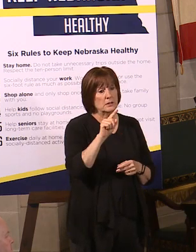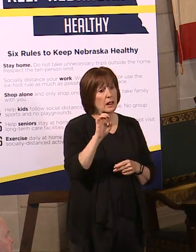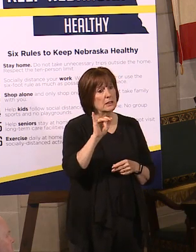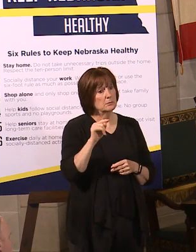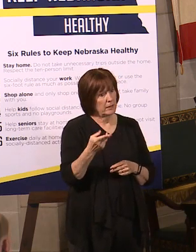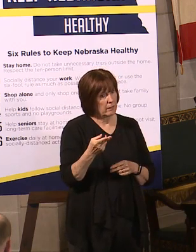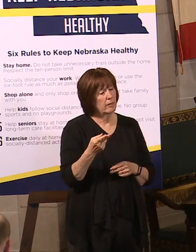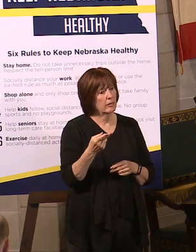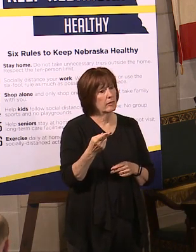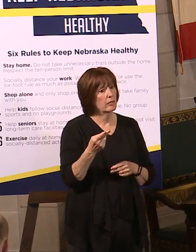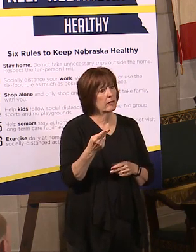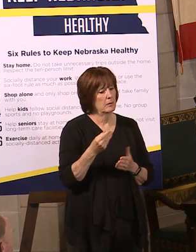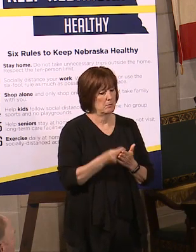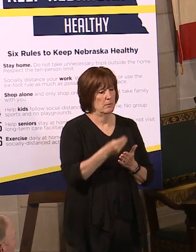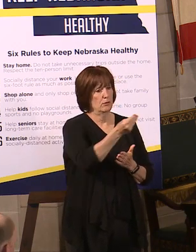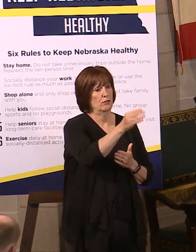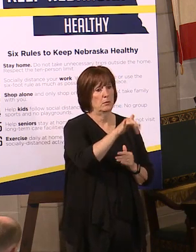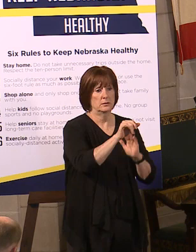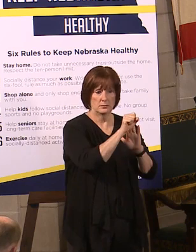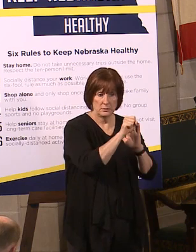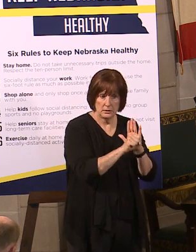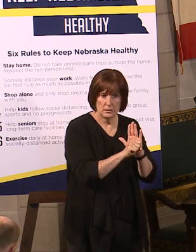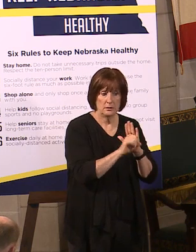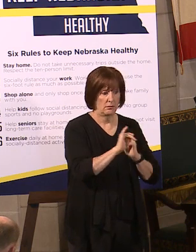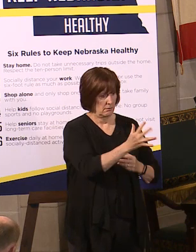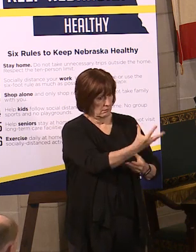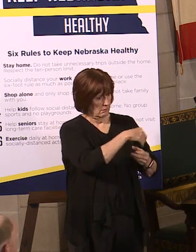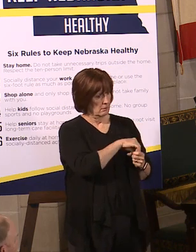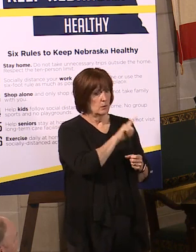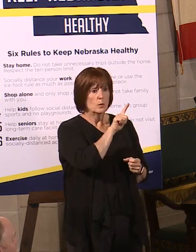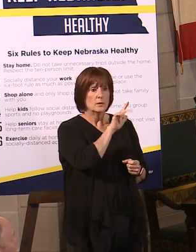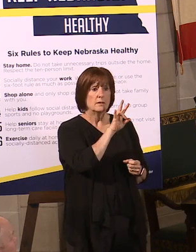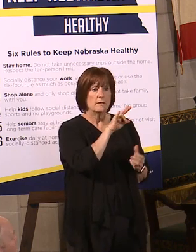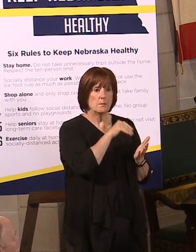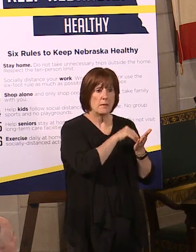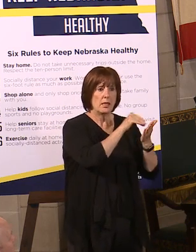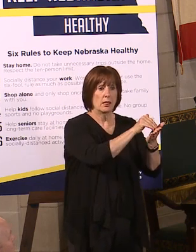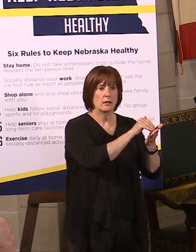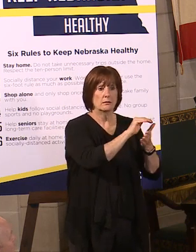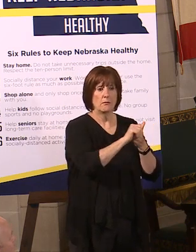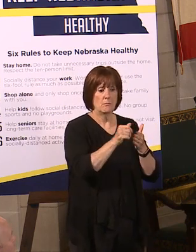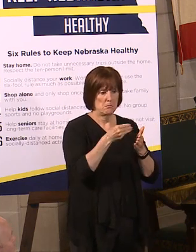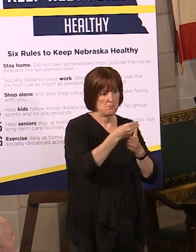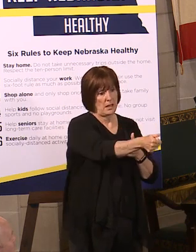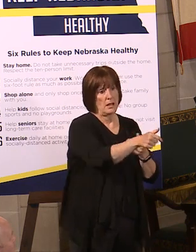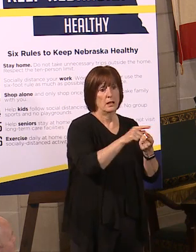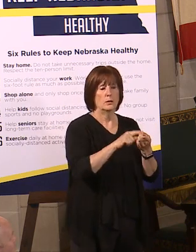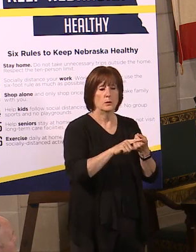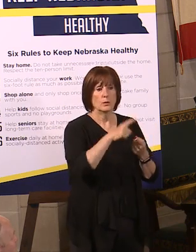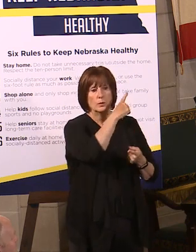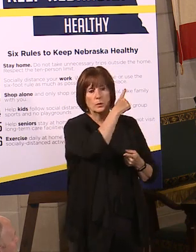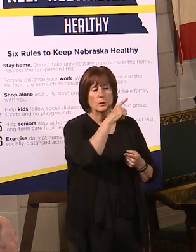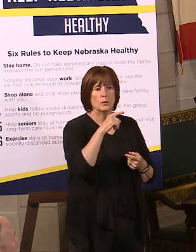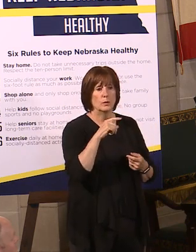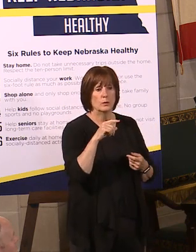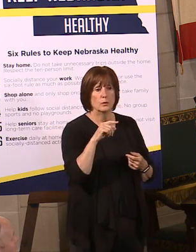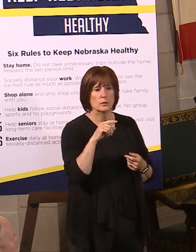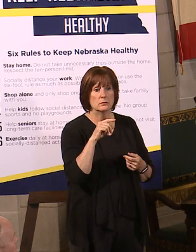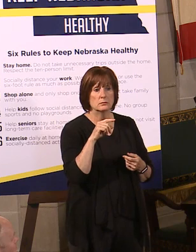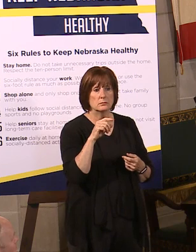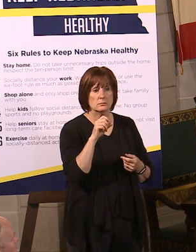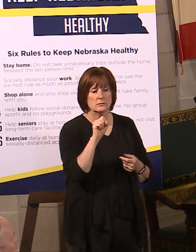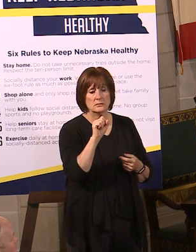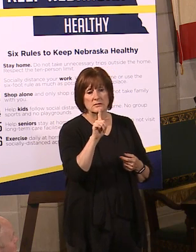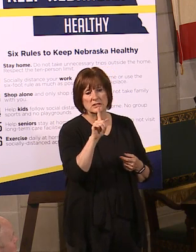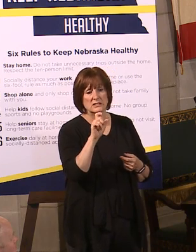Elizabeth was purchased by the state. Is that part of that $27 million that we paid to the Silicon Slopes companies to be like Nomi